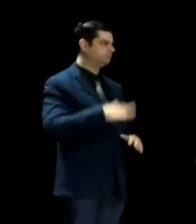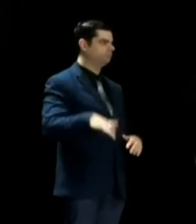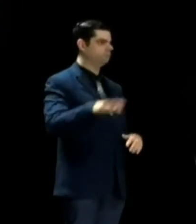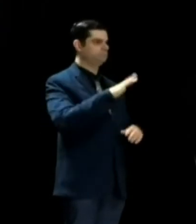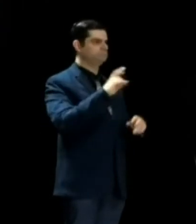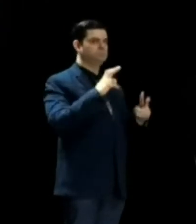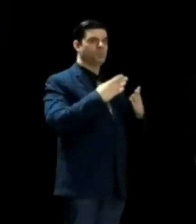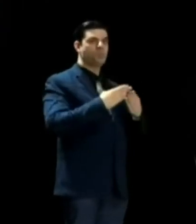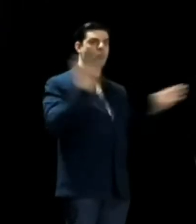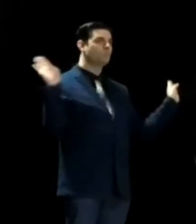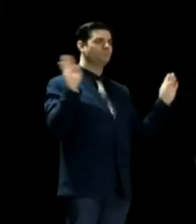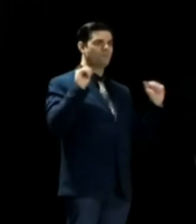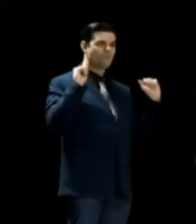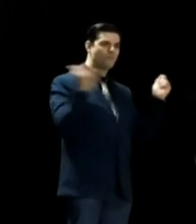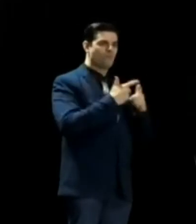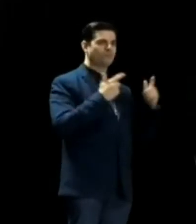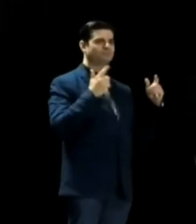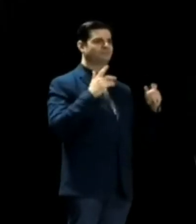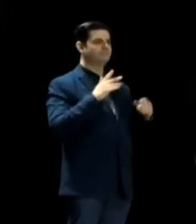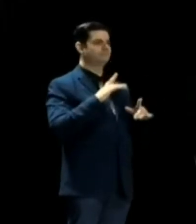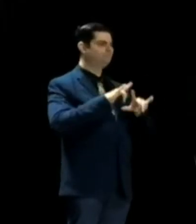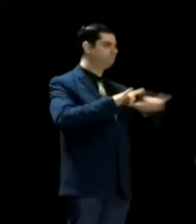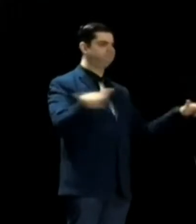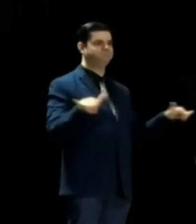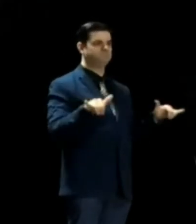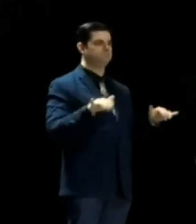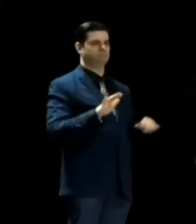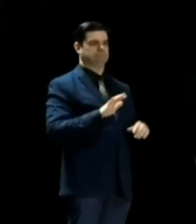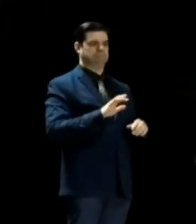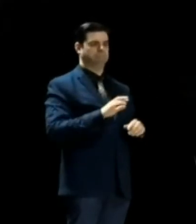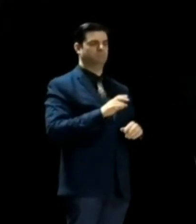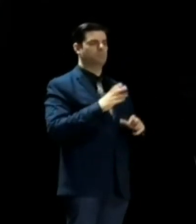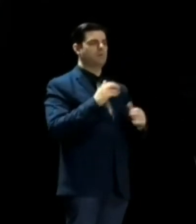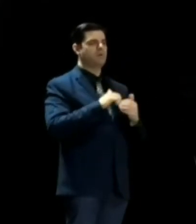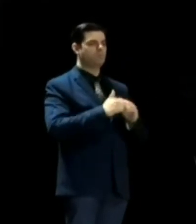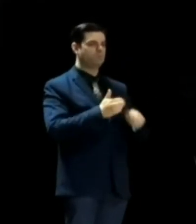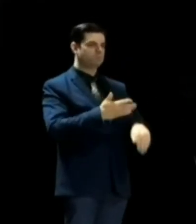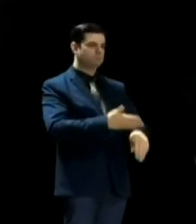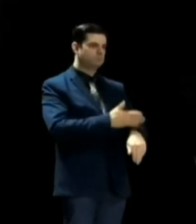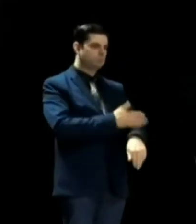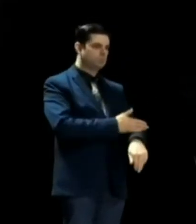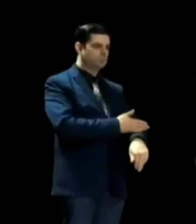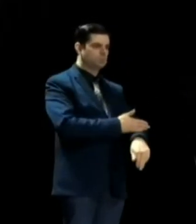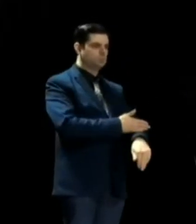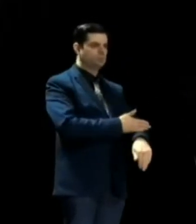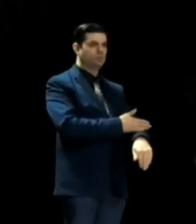made don't evaporate. So we are going to